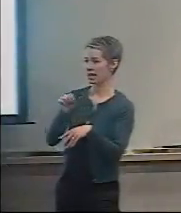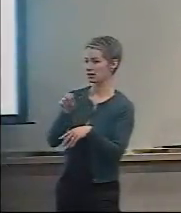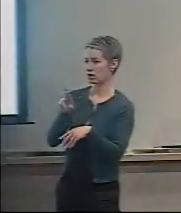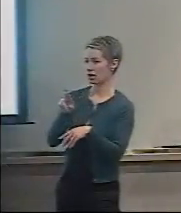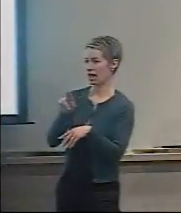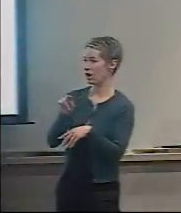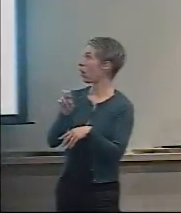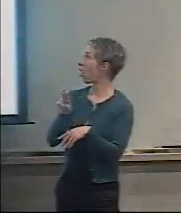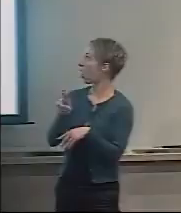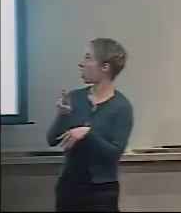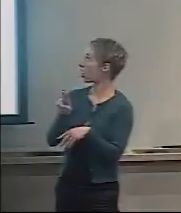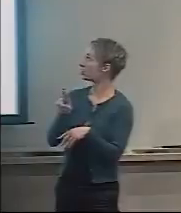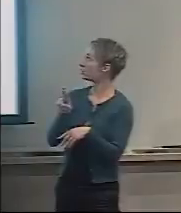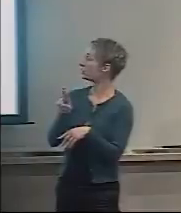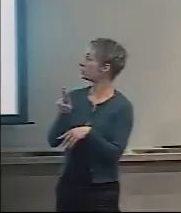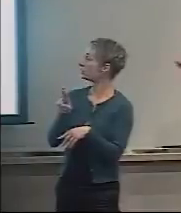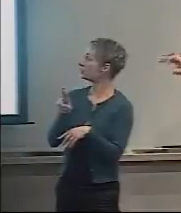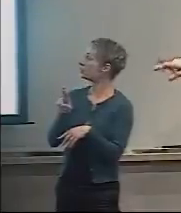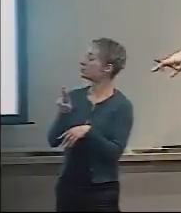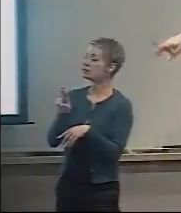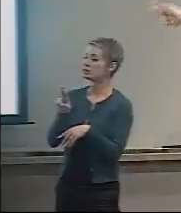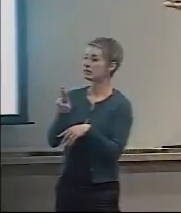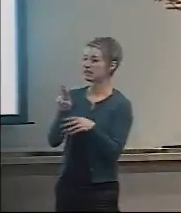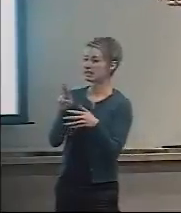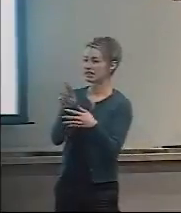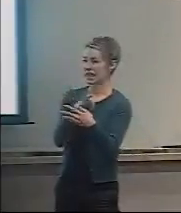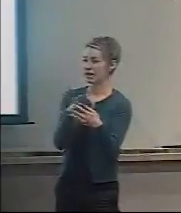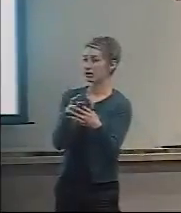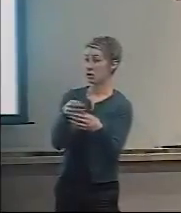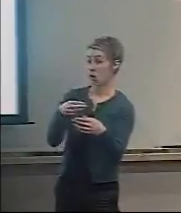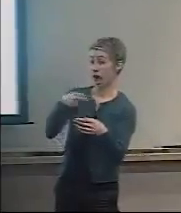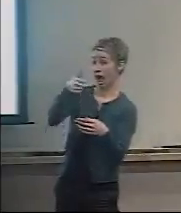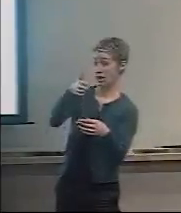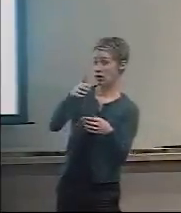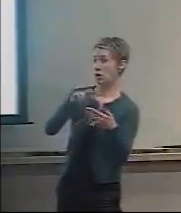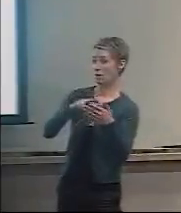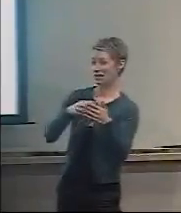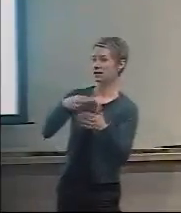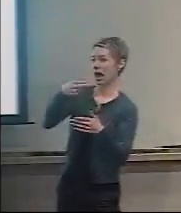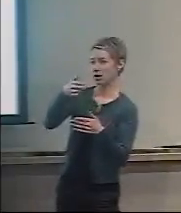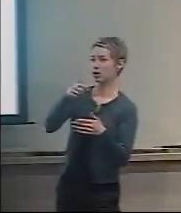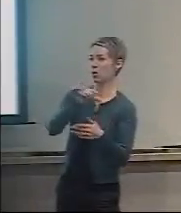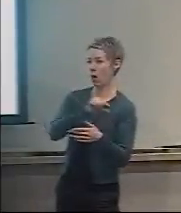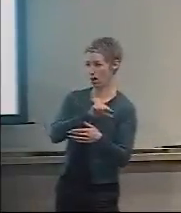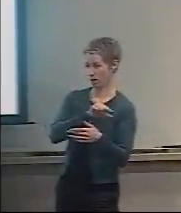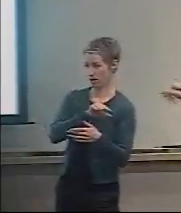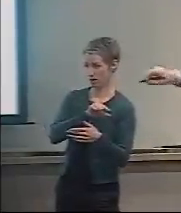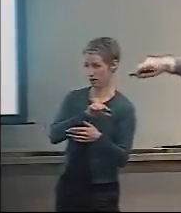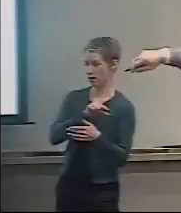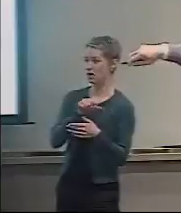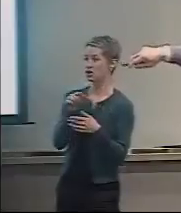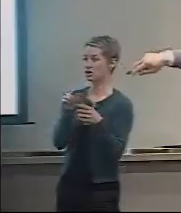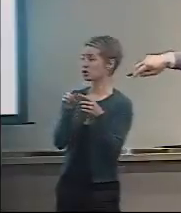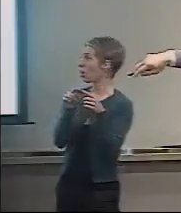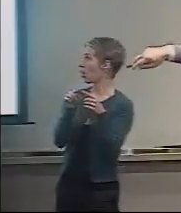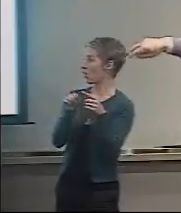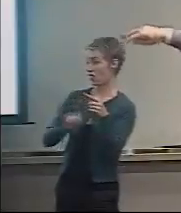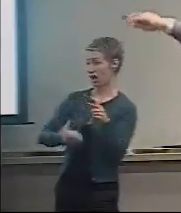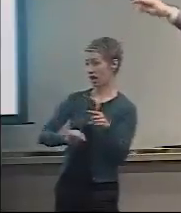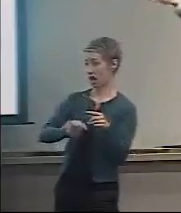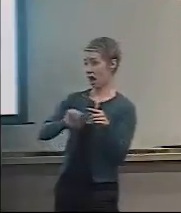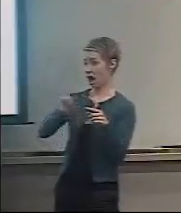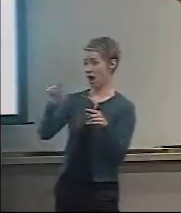scale on the left. So higher means higher quality now. And so the convex hull is